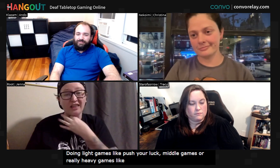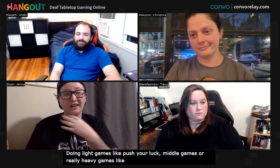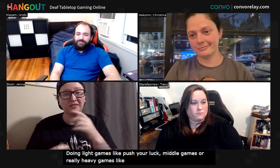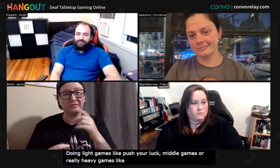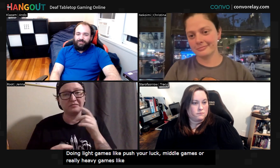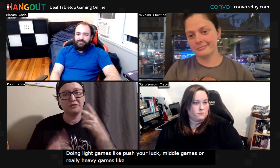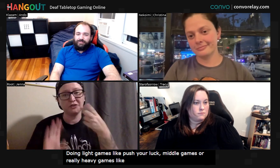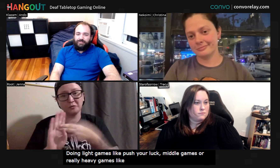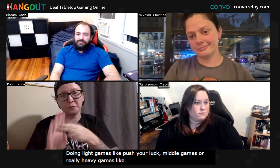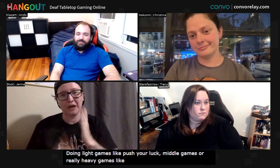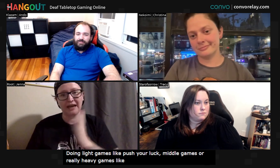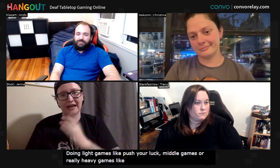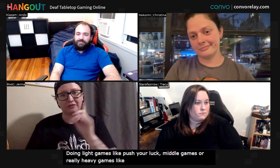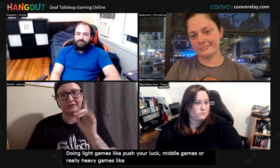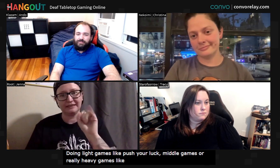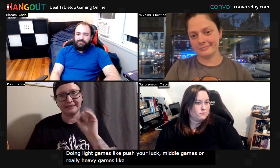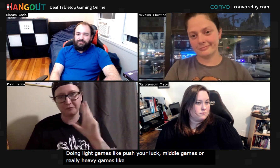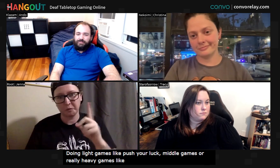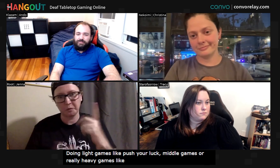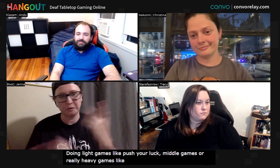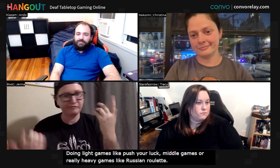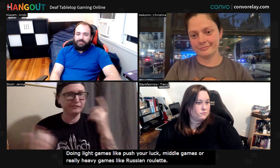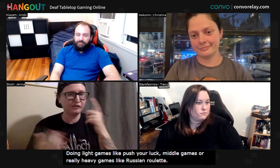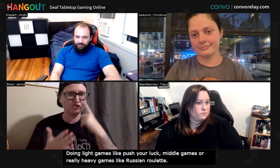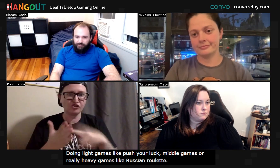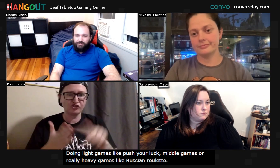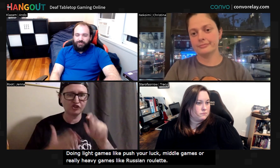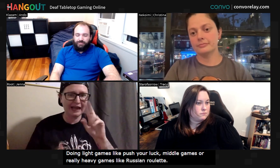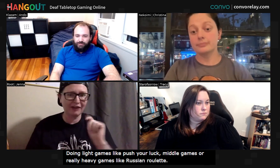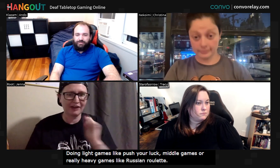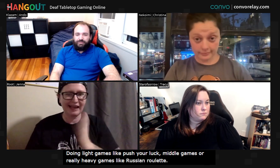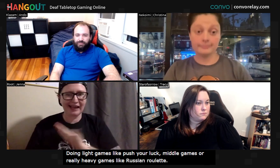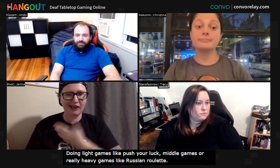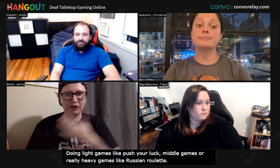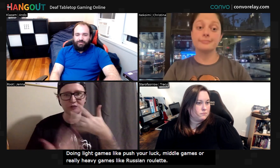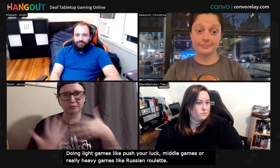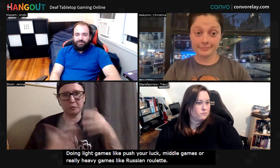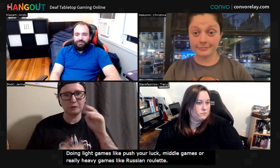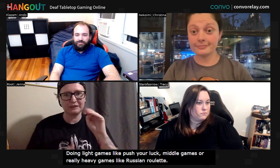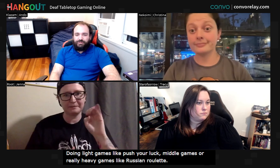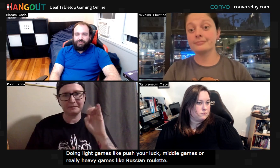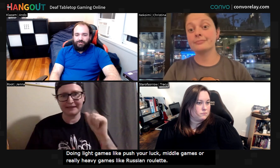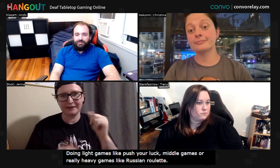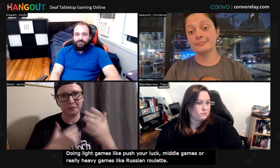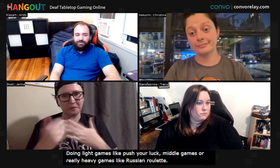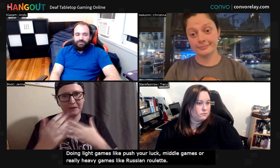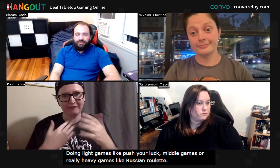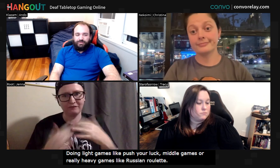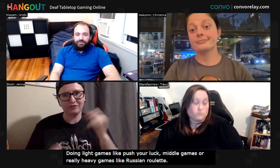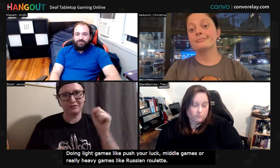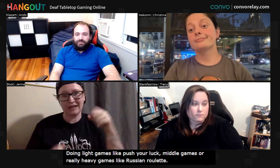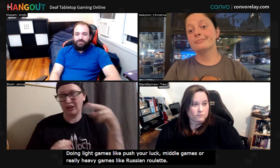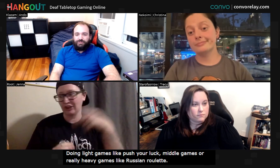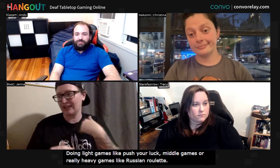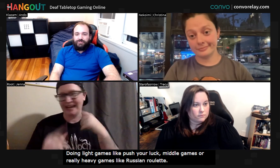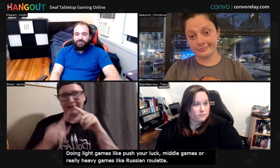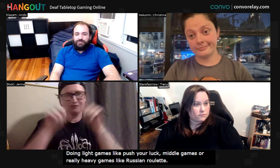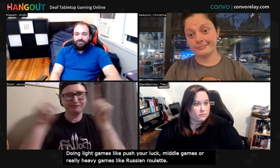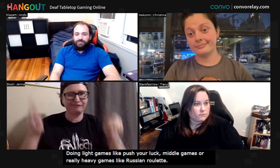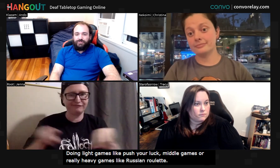railroad. So if you want to join our Discord, just check out our social media account, and you can